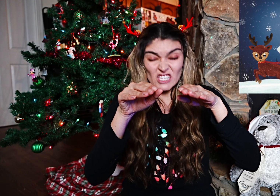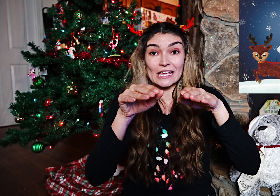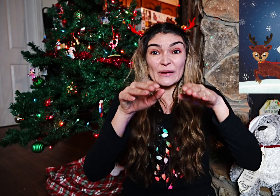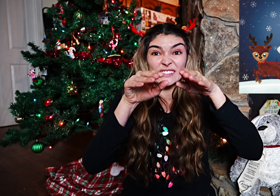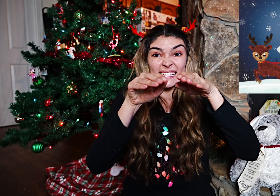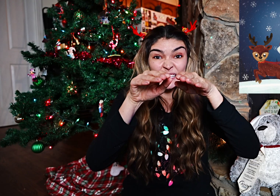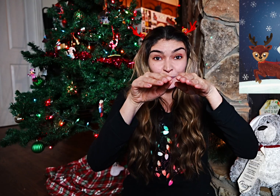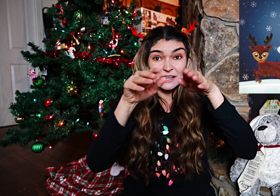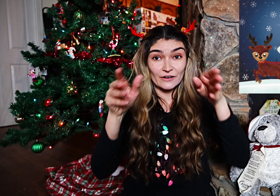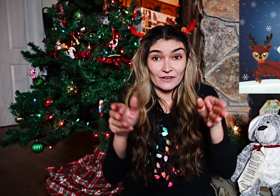shape of Santa's beard.